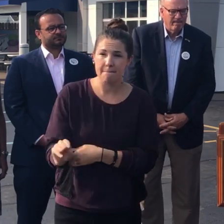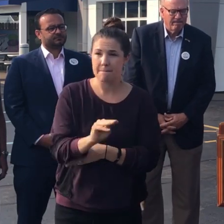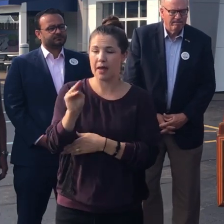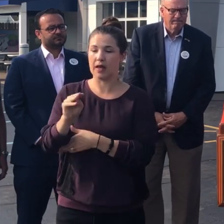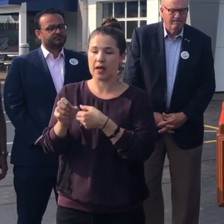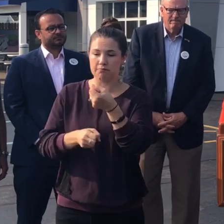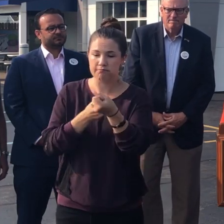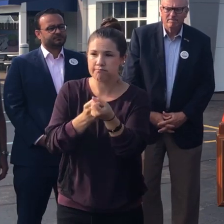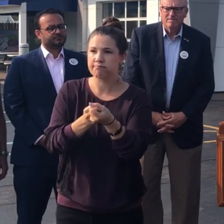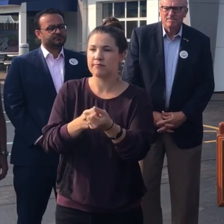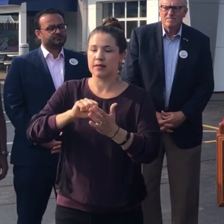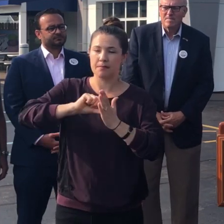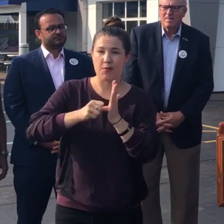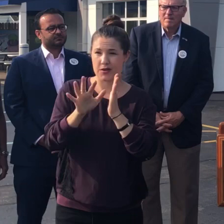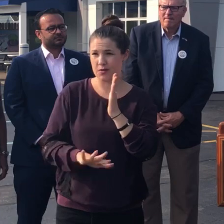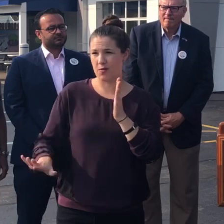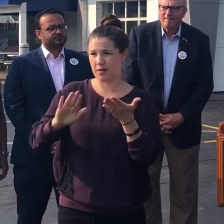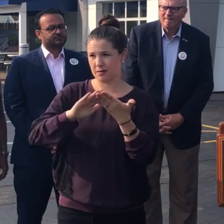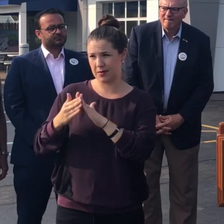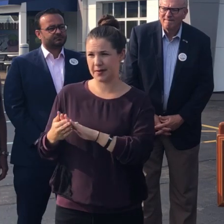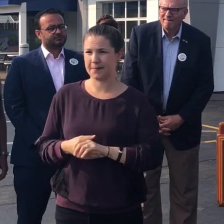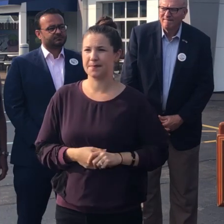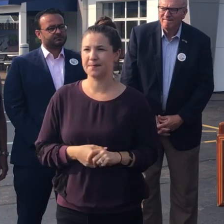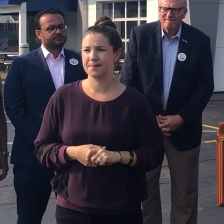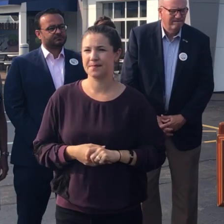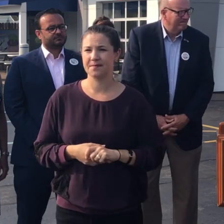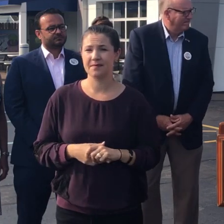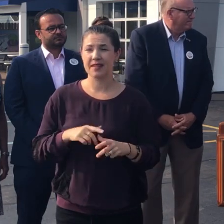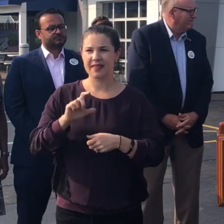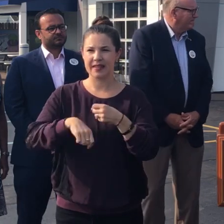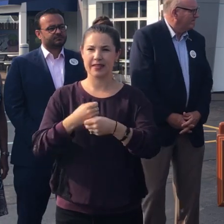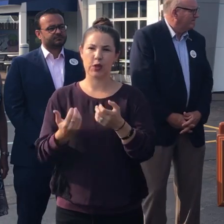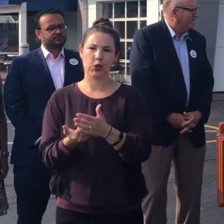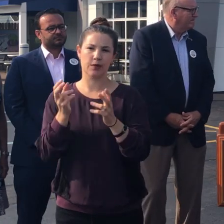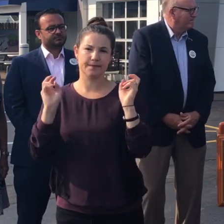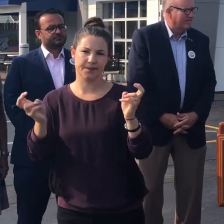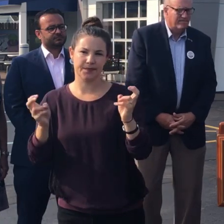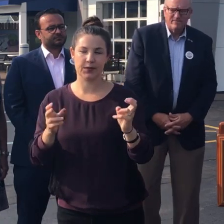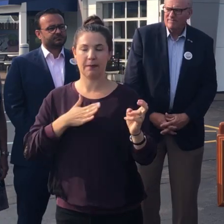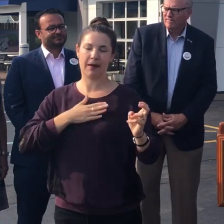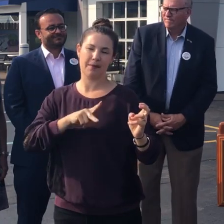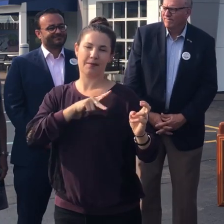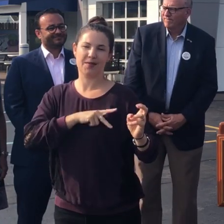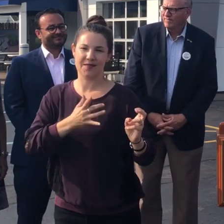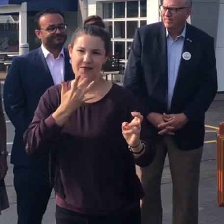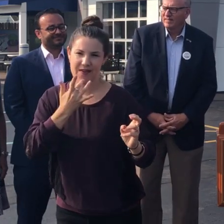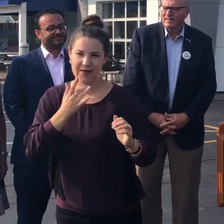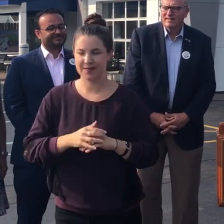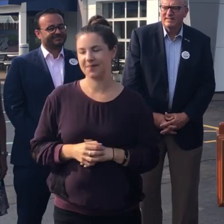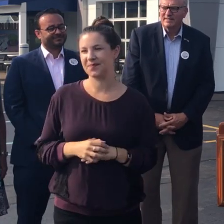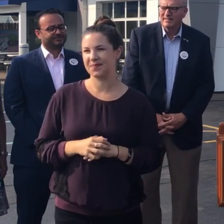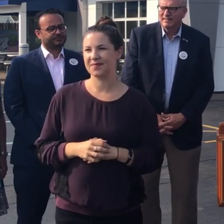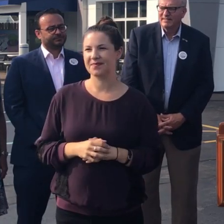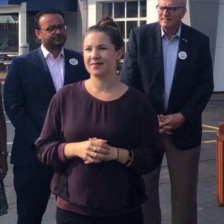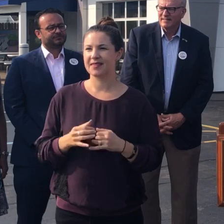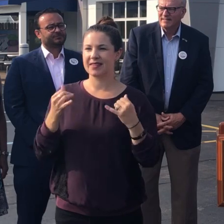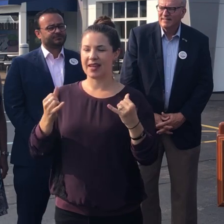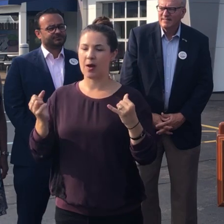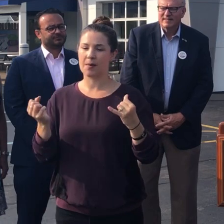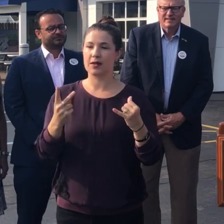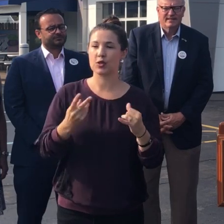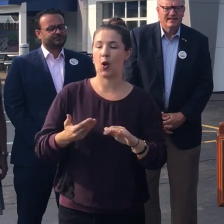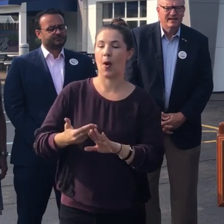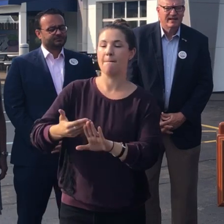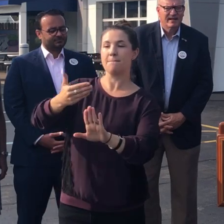our community. This year, we have a new tagline, a personal favorite. We now return you to our